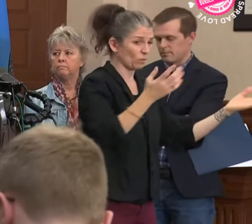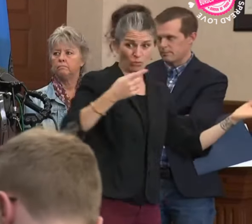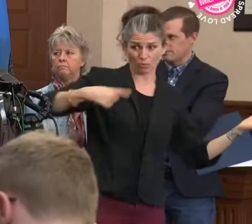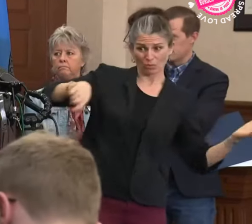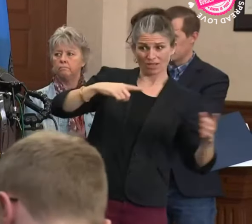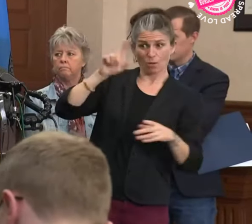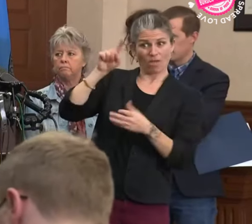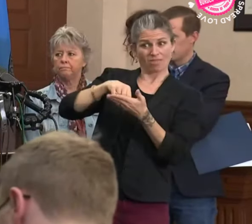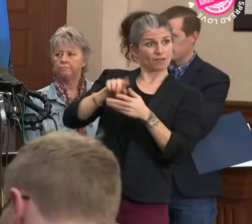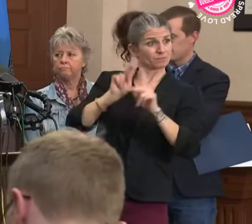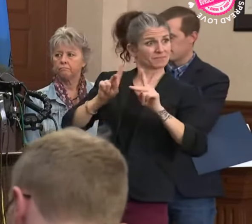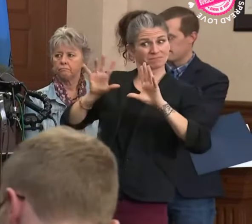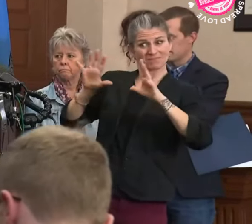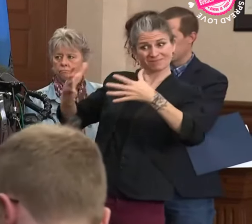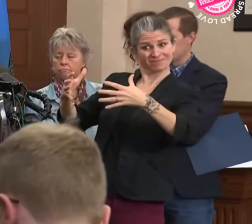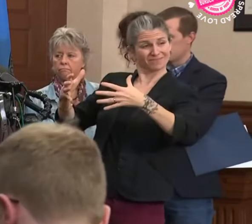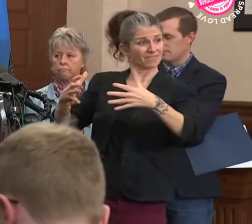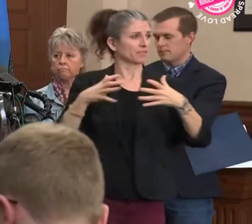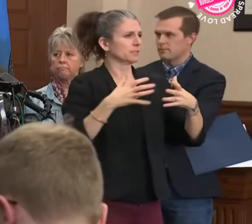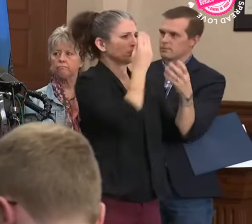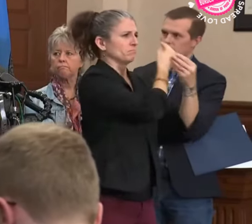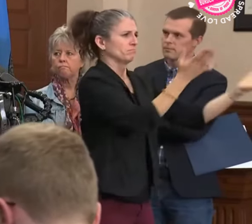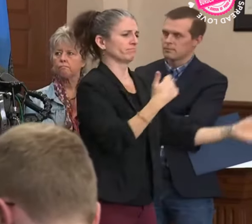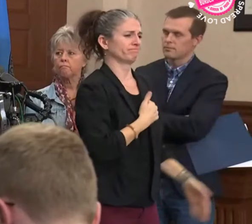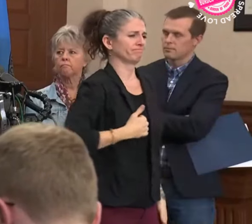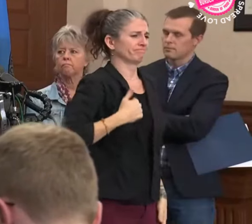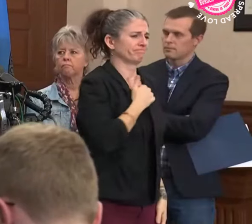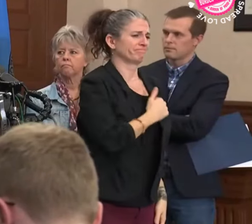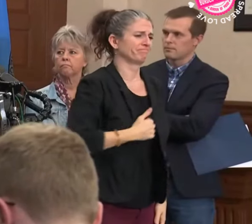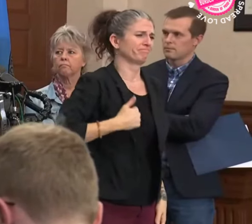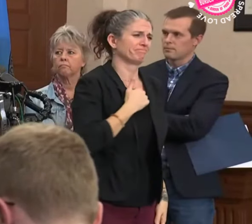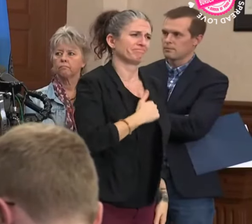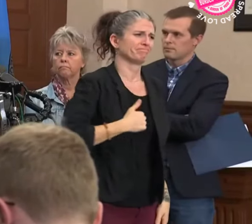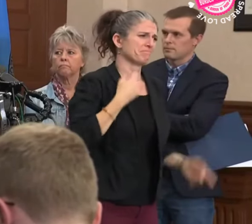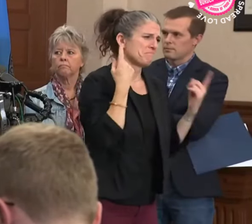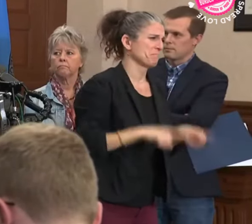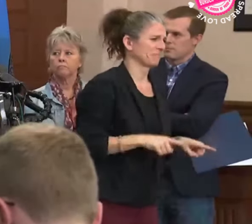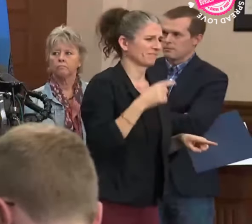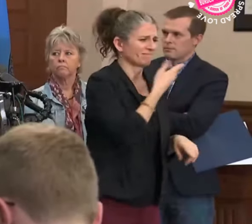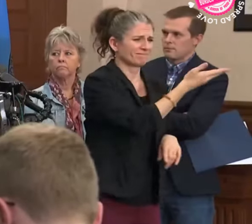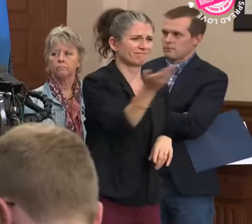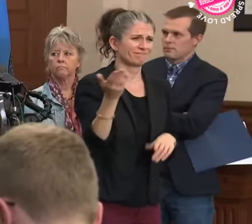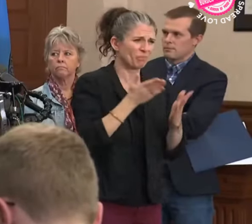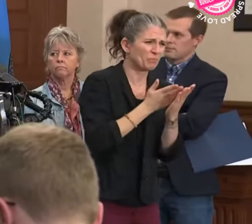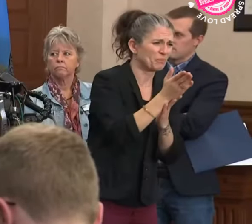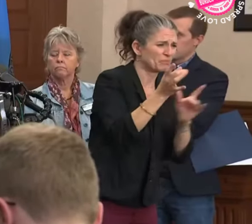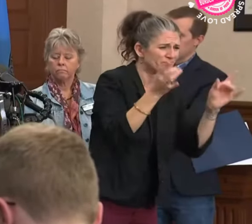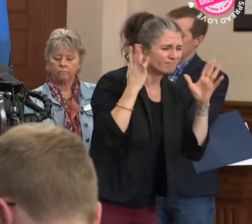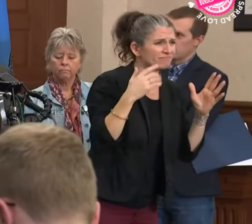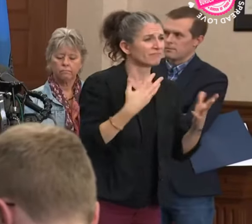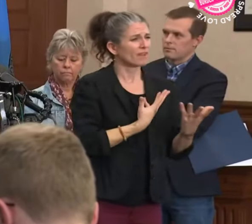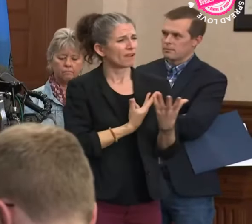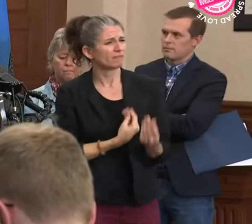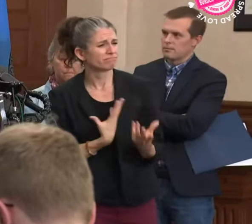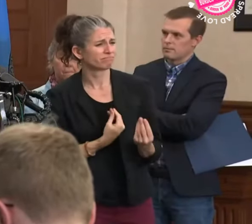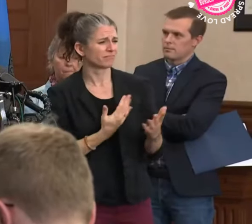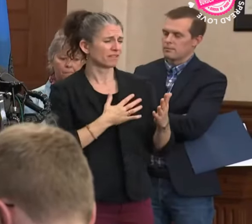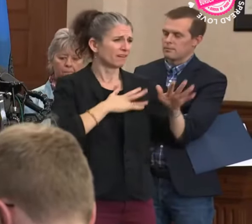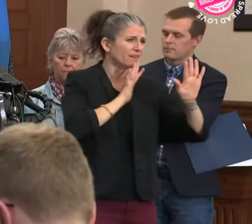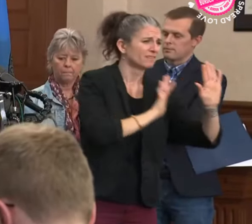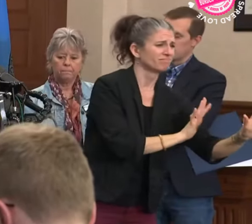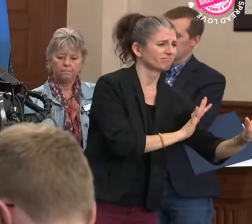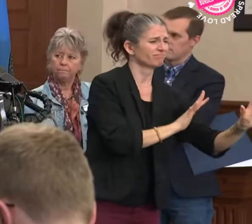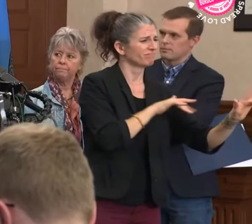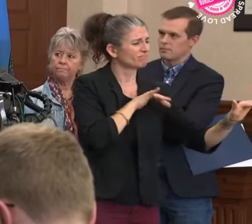I would also like to acknowledge the compassion and the expertise and the teamwork displayed by the healthcare professionals in this community last night when called